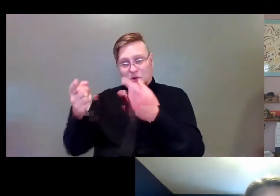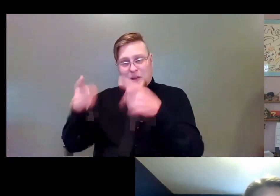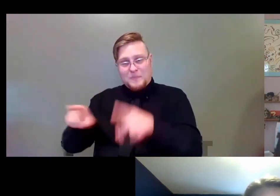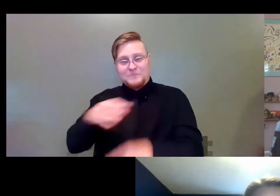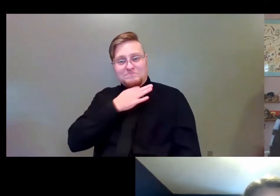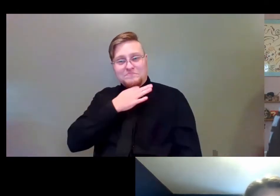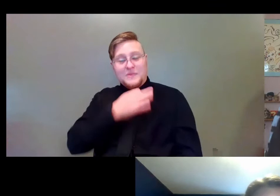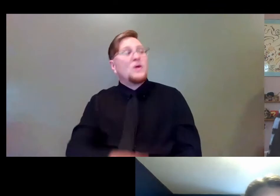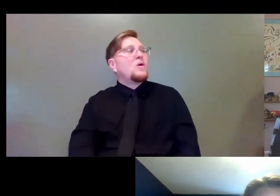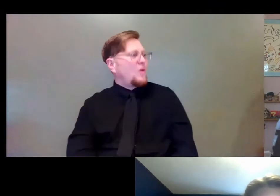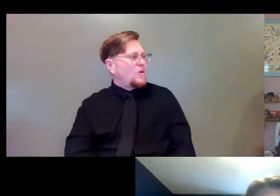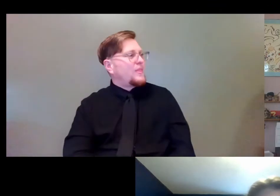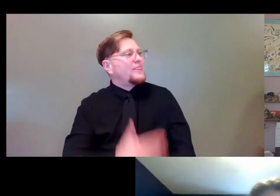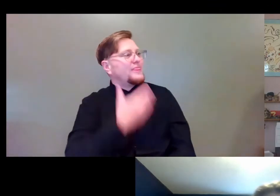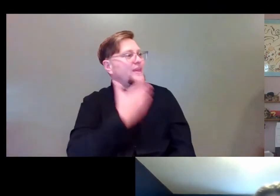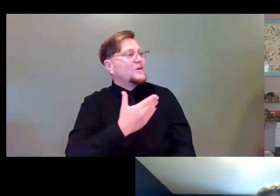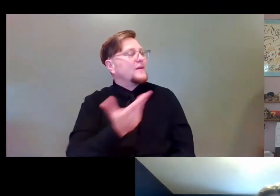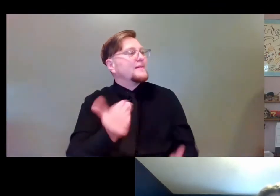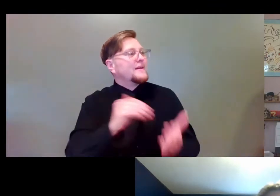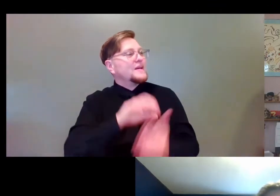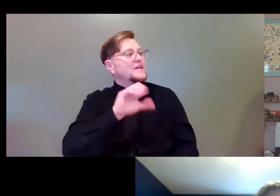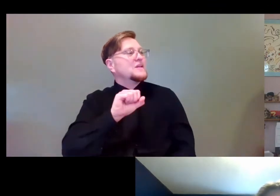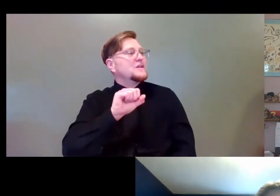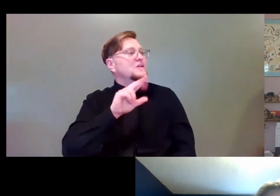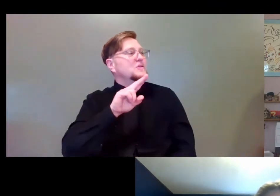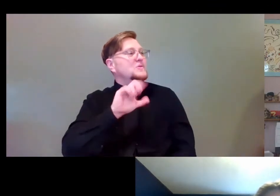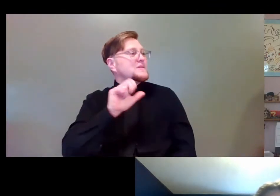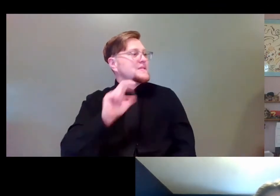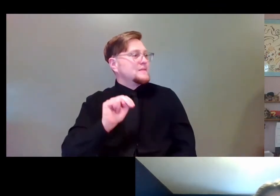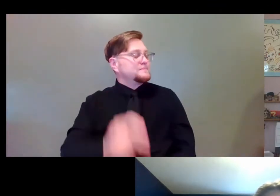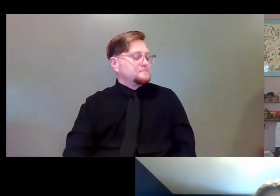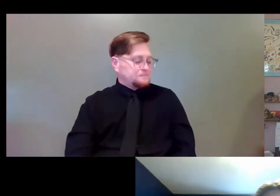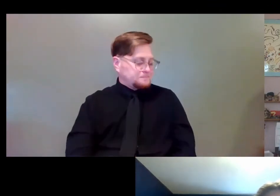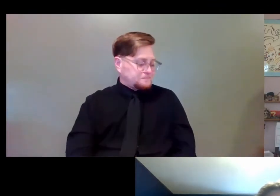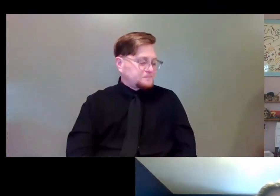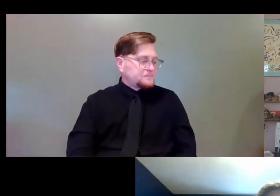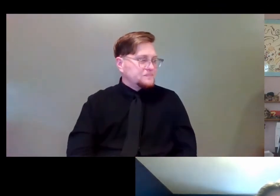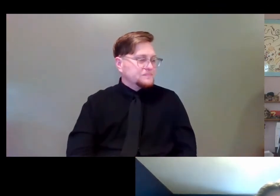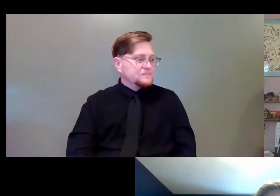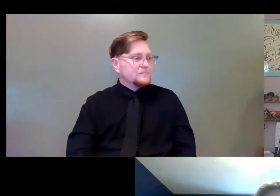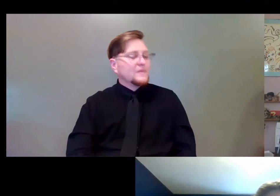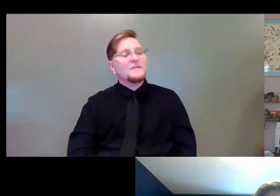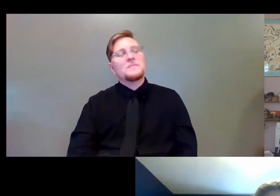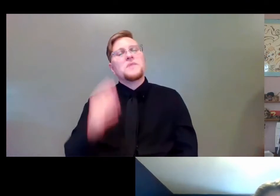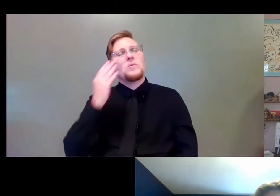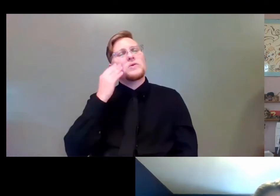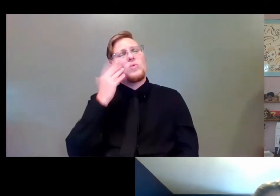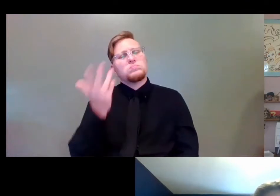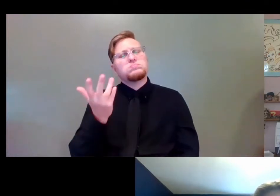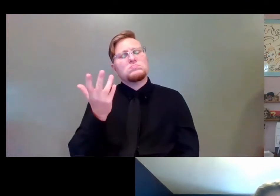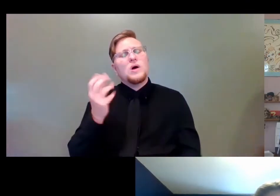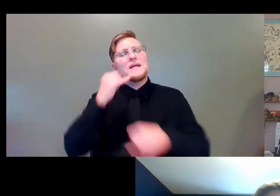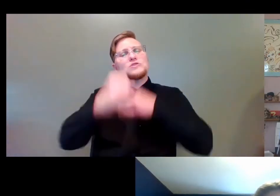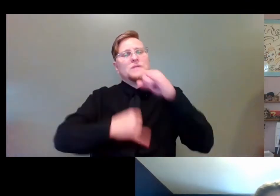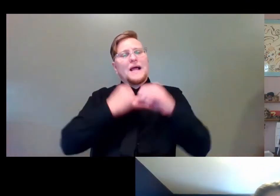Well, thank you, Katie. This is again Susan speaking. You know, we work mostly internationally. There are many other organizations